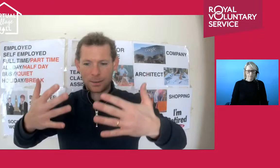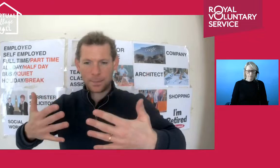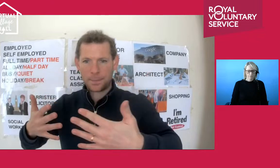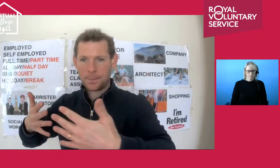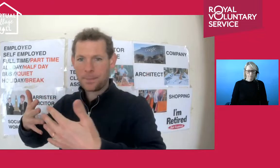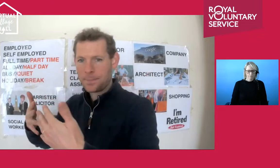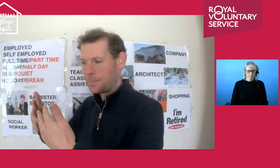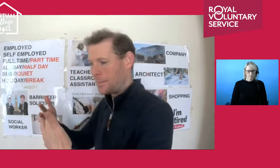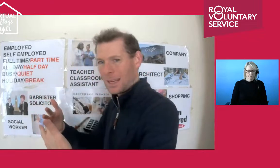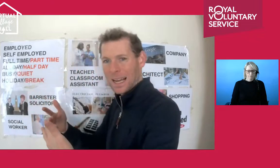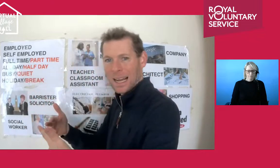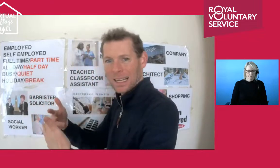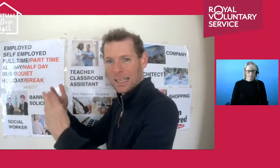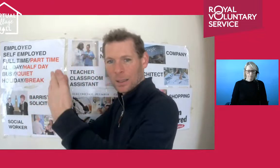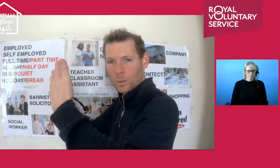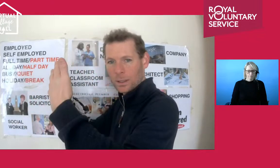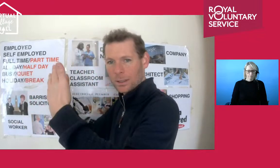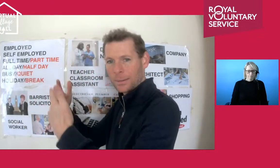accountant.